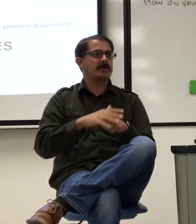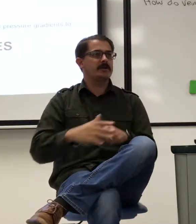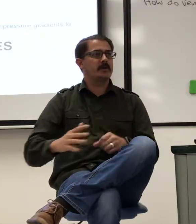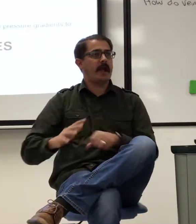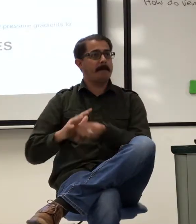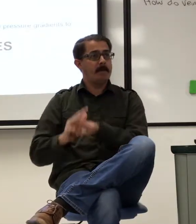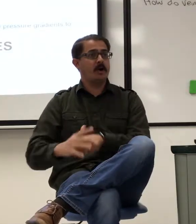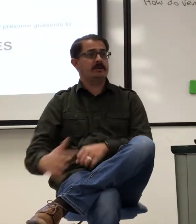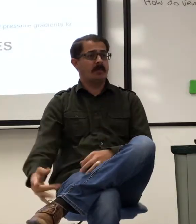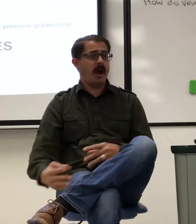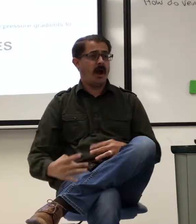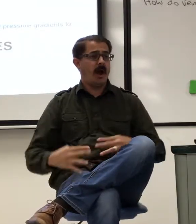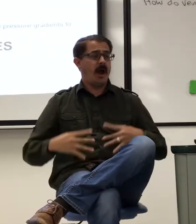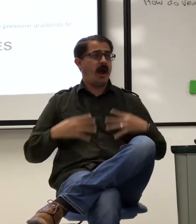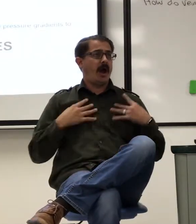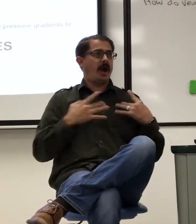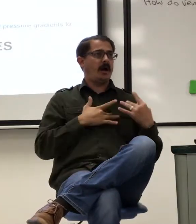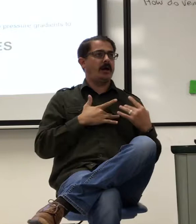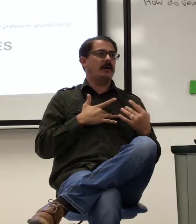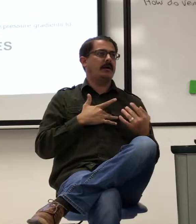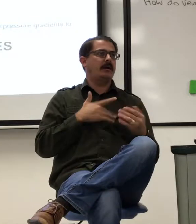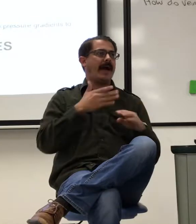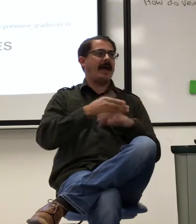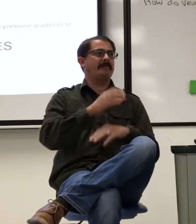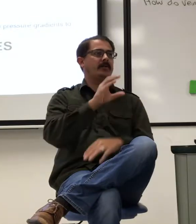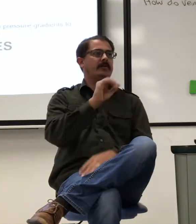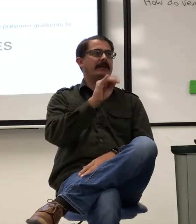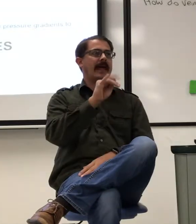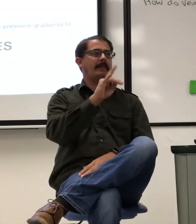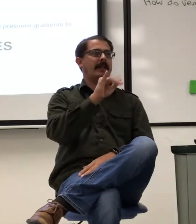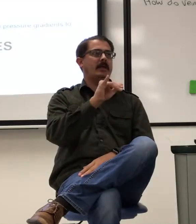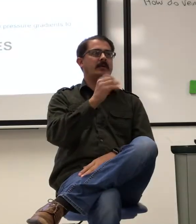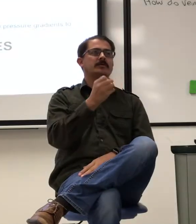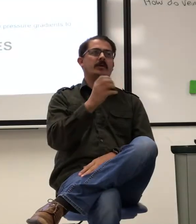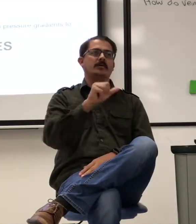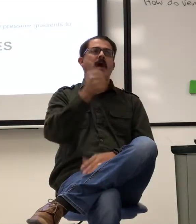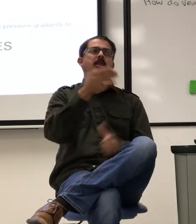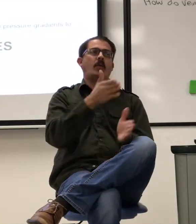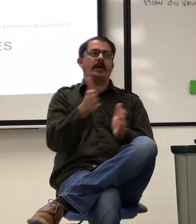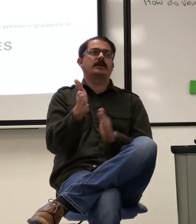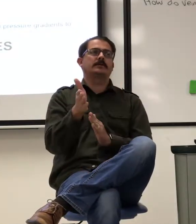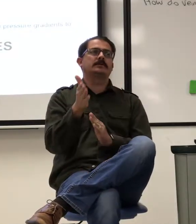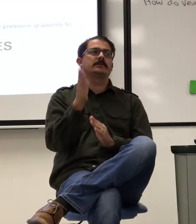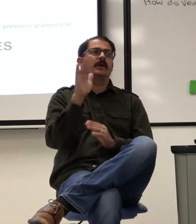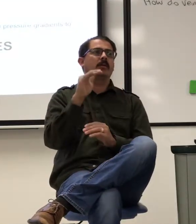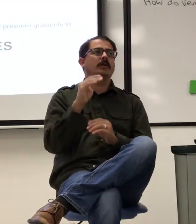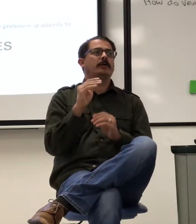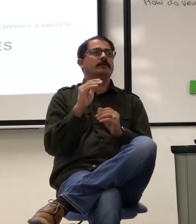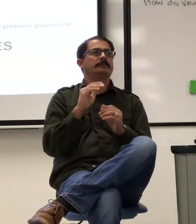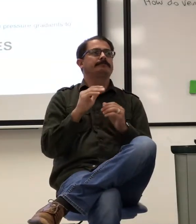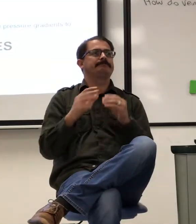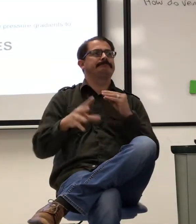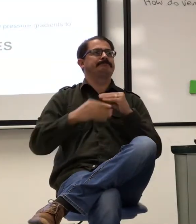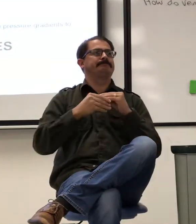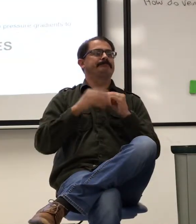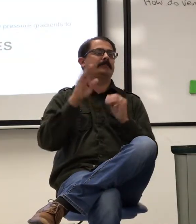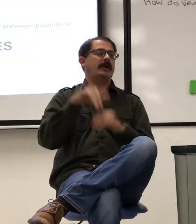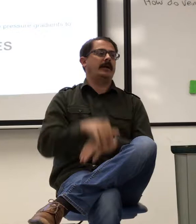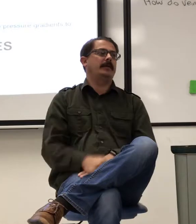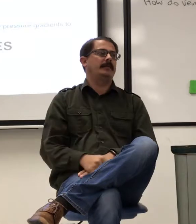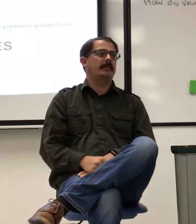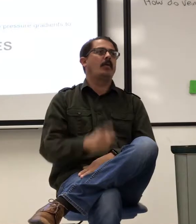the heart after the capillary exchange. So there are other things that are compensations. One thing is a